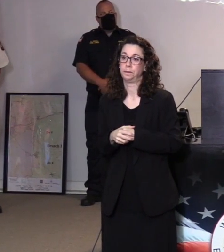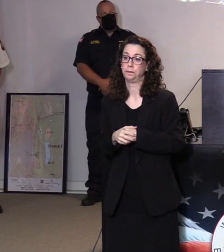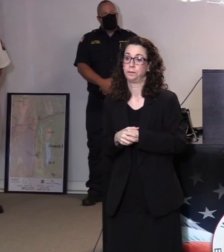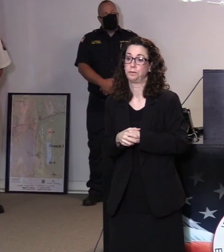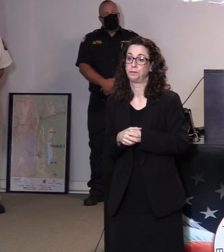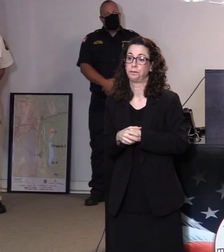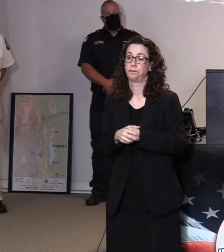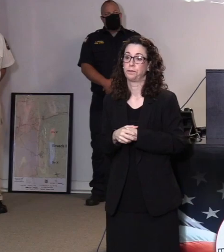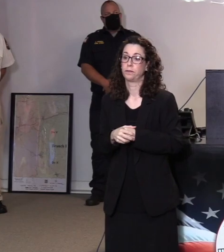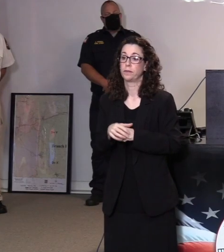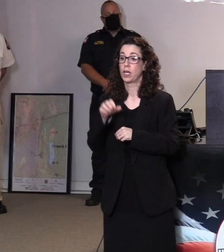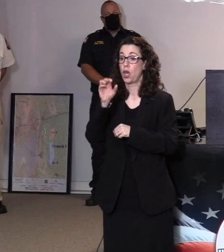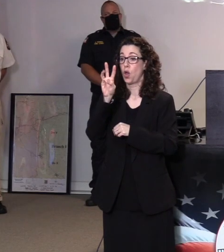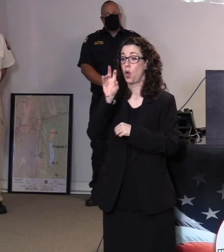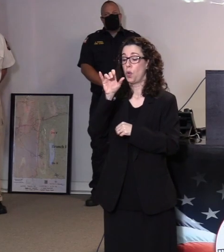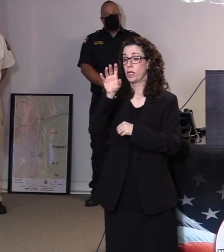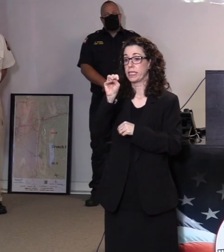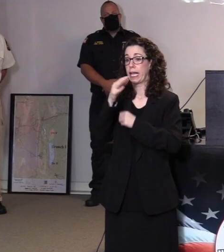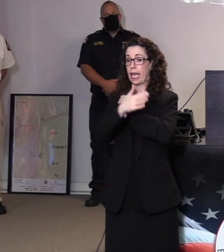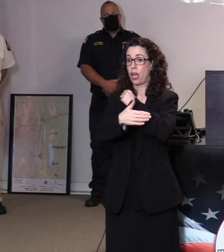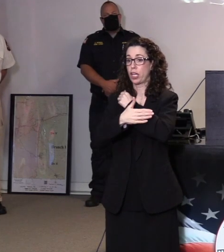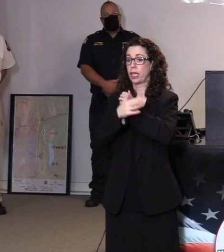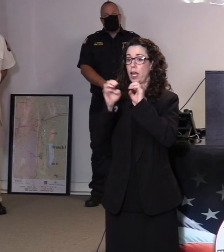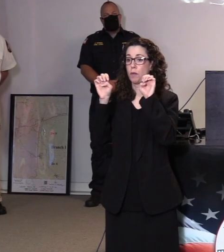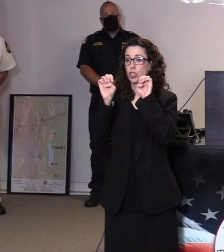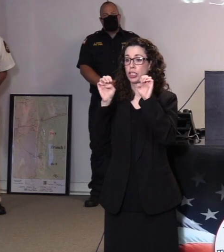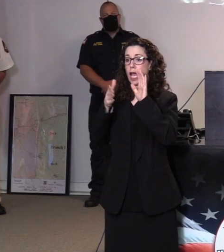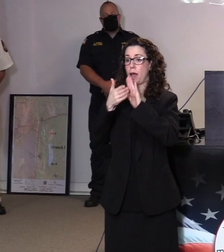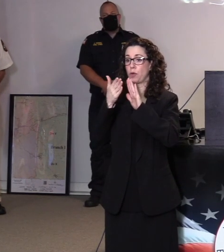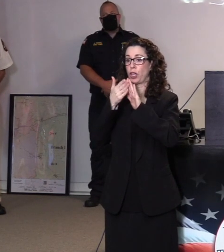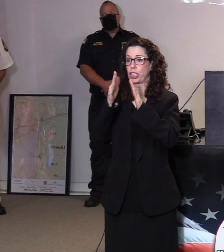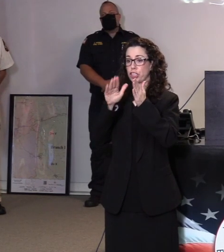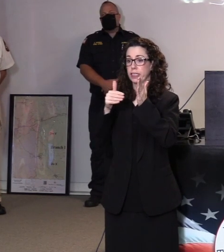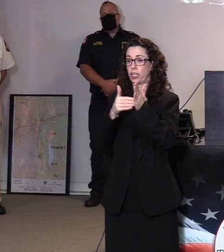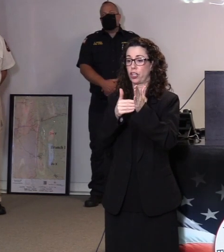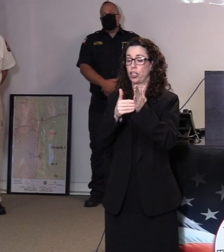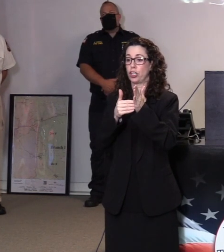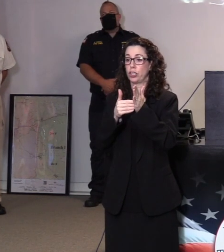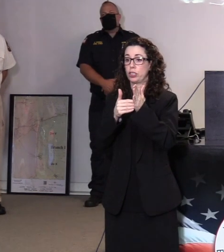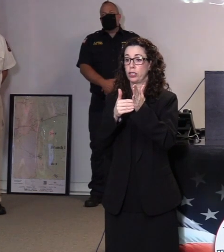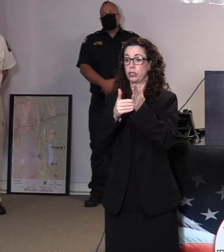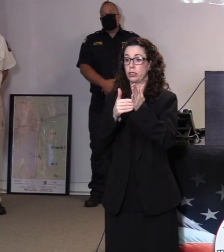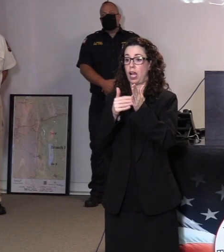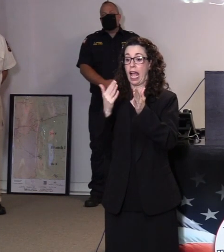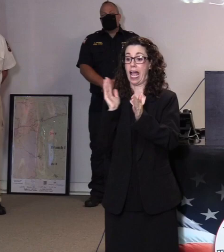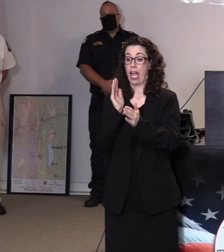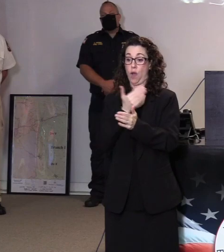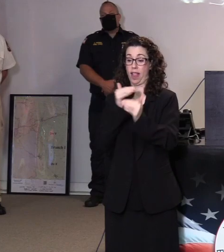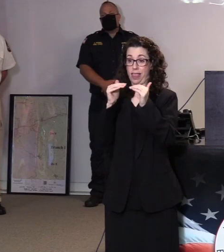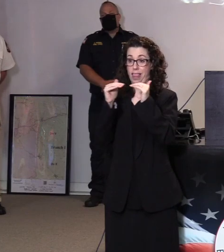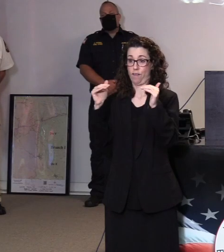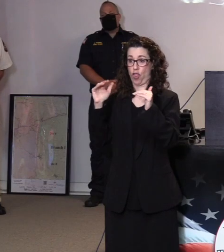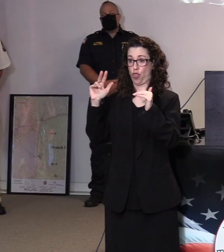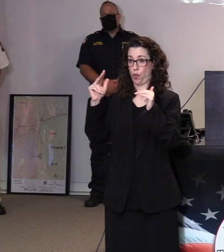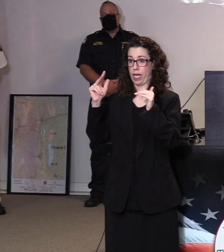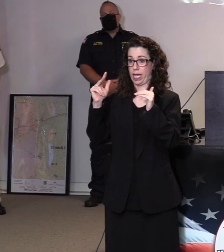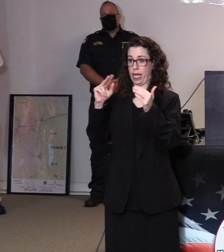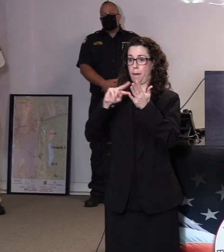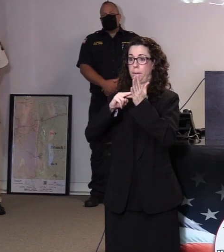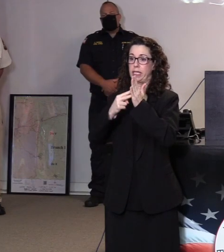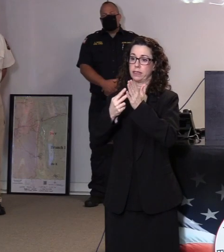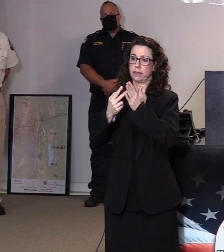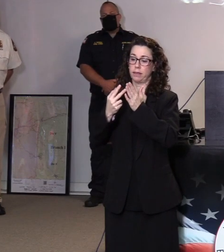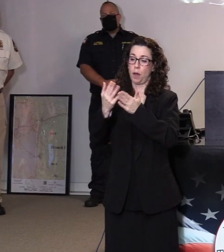The Wilson County Emergency Operations Center is currently at activation level 3, partial